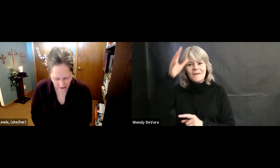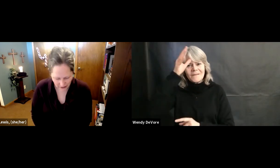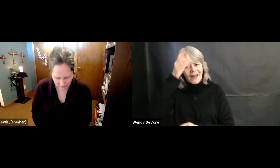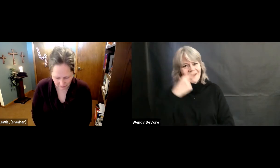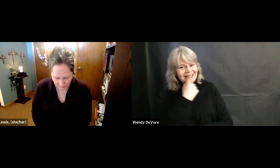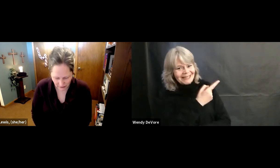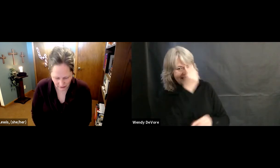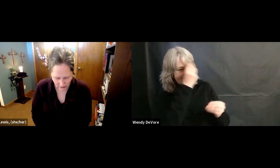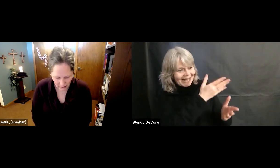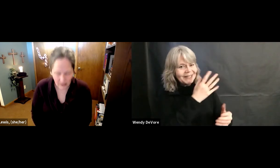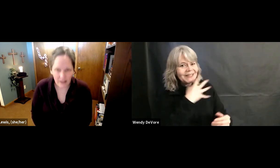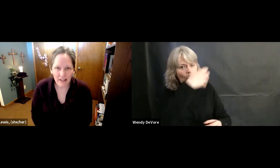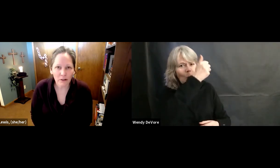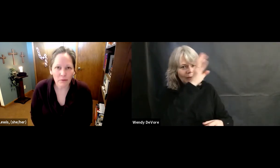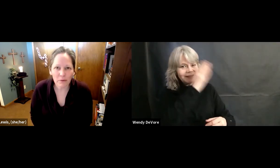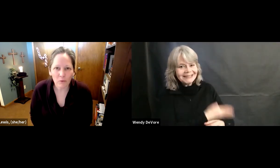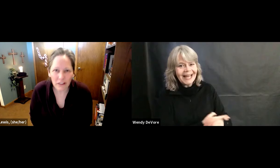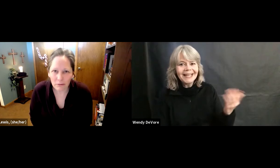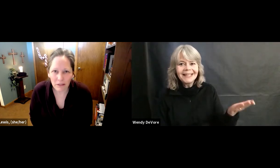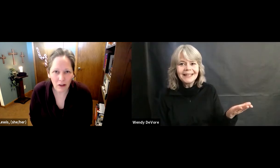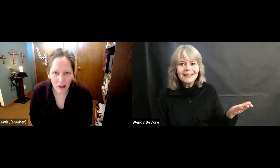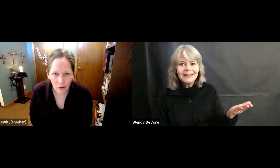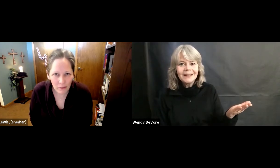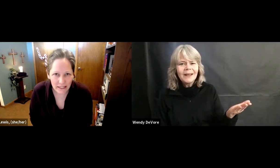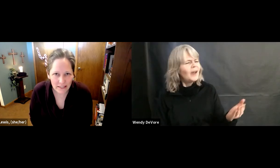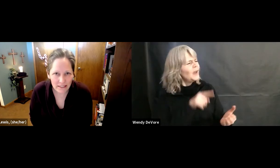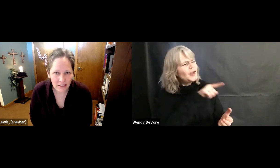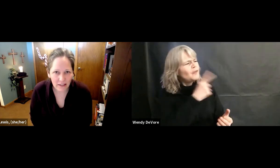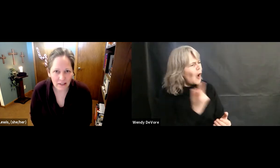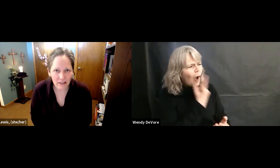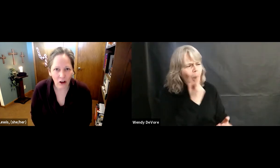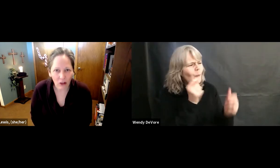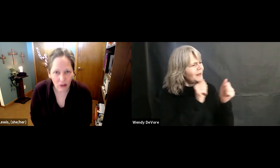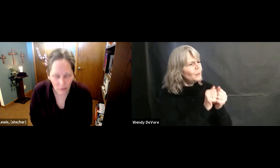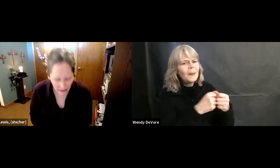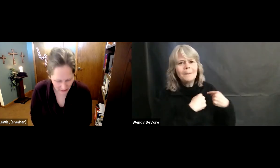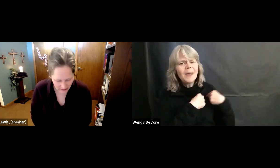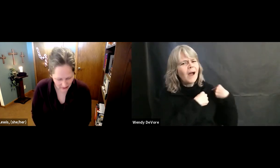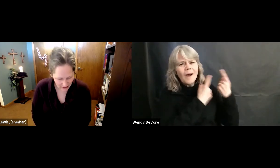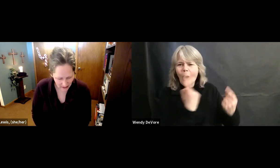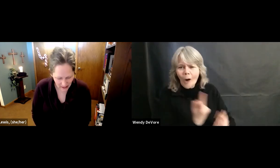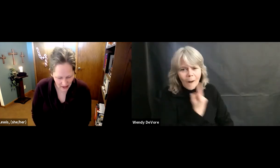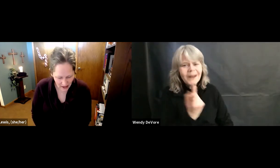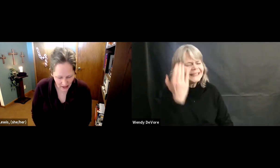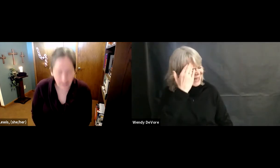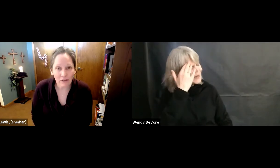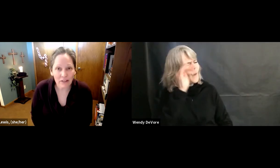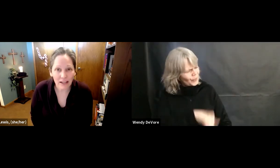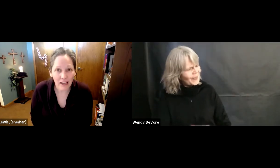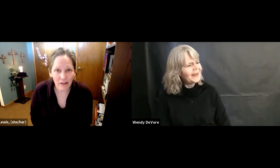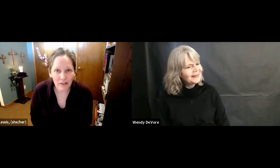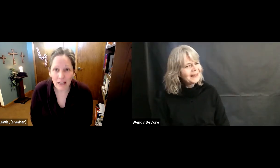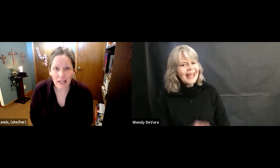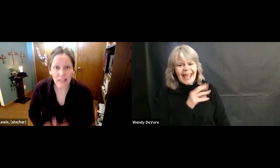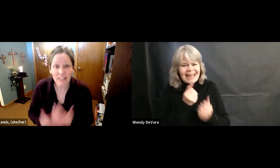older son, you have been with me always, always. And everything